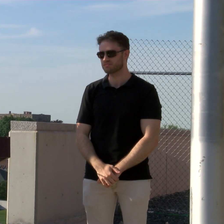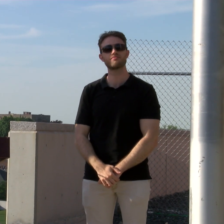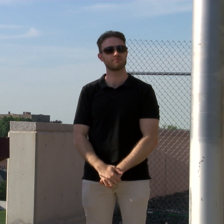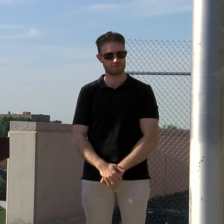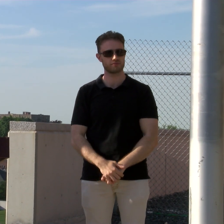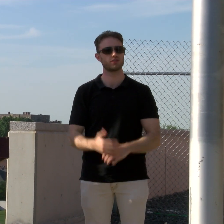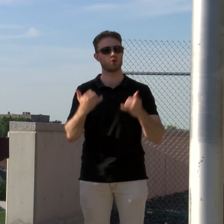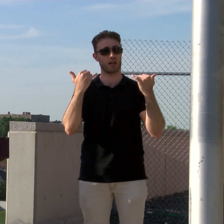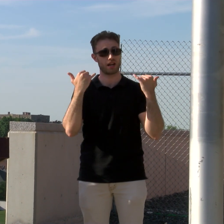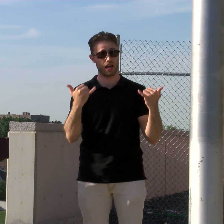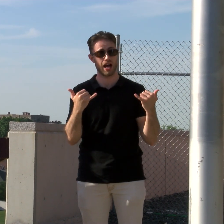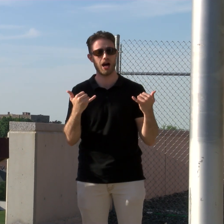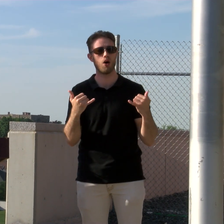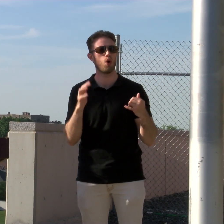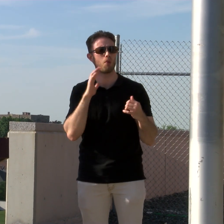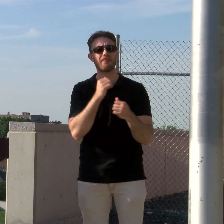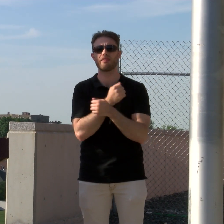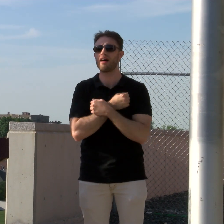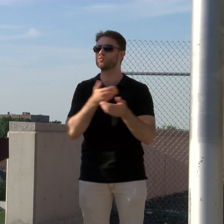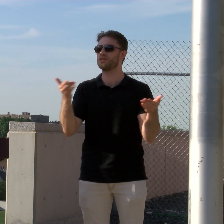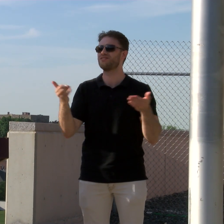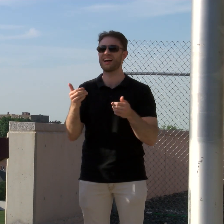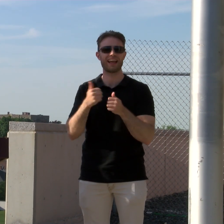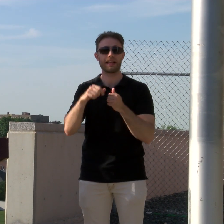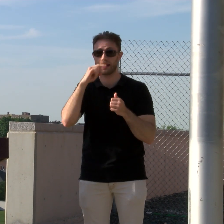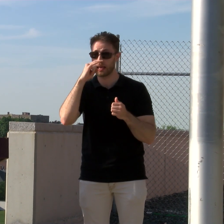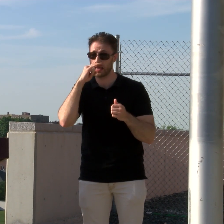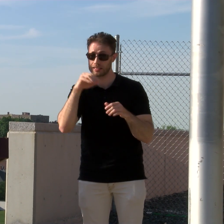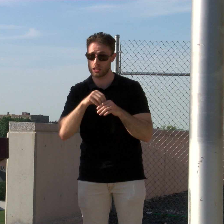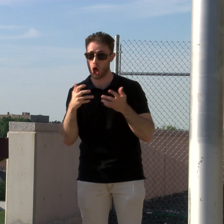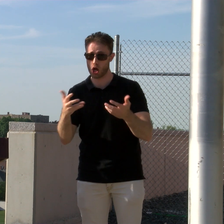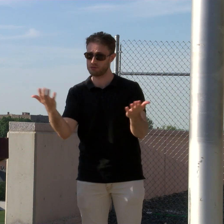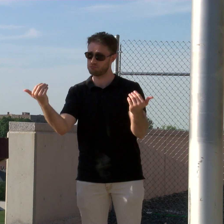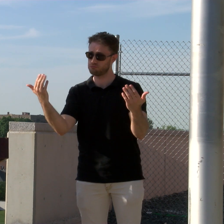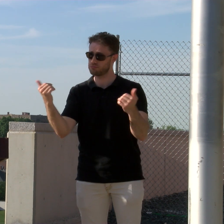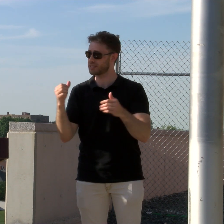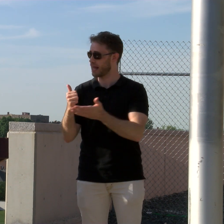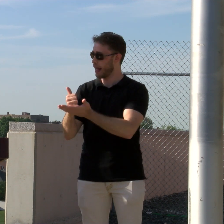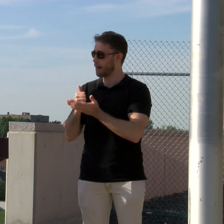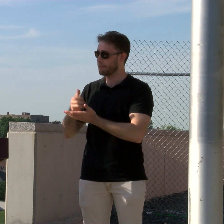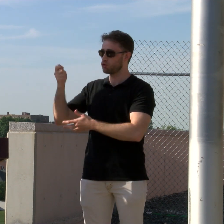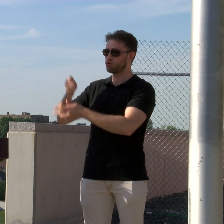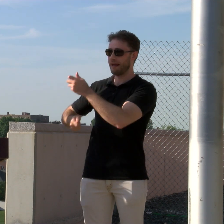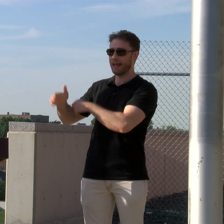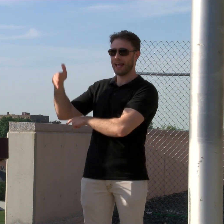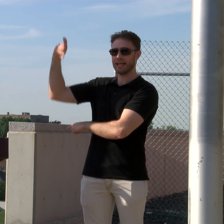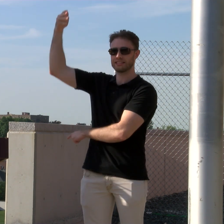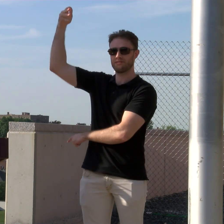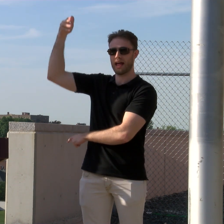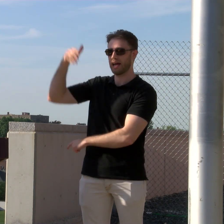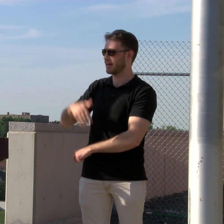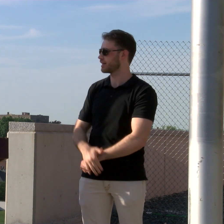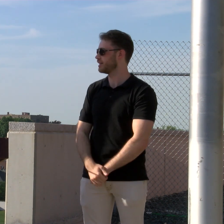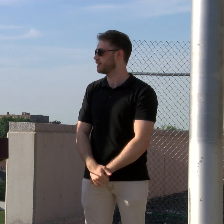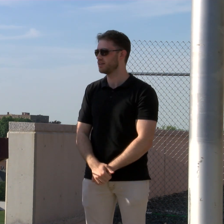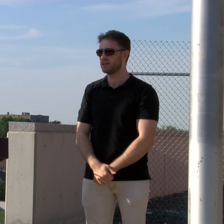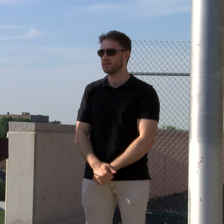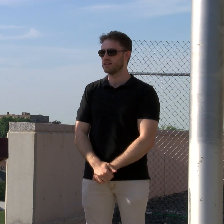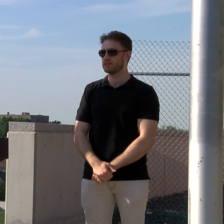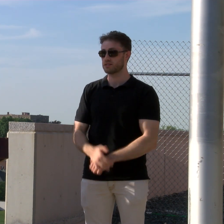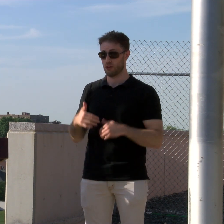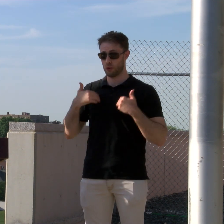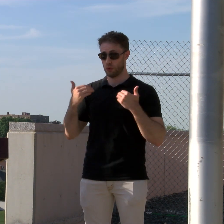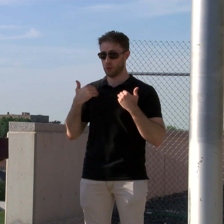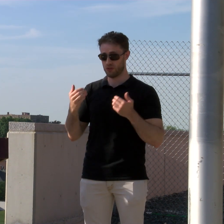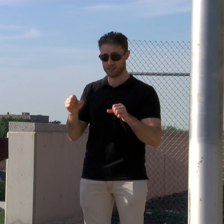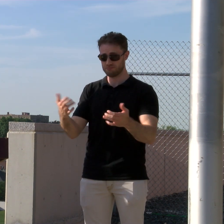Now, I would love to invite any kids in the audience up to help me raise this flag. So if the youth